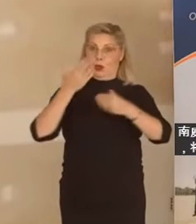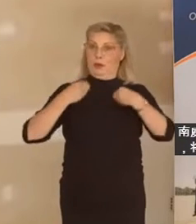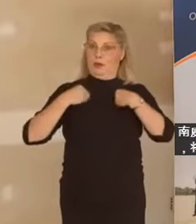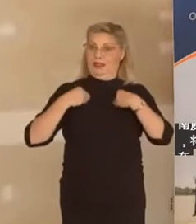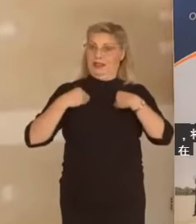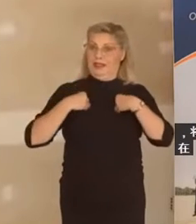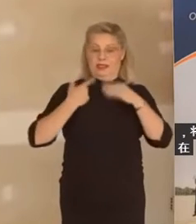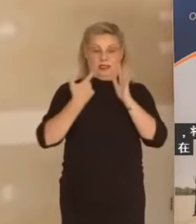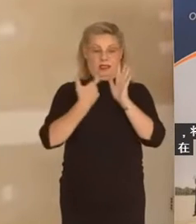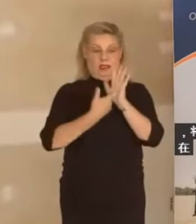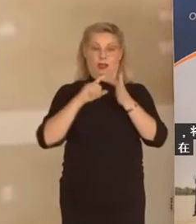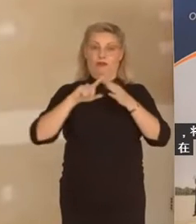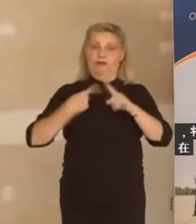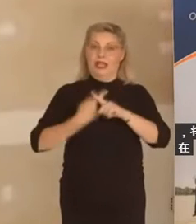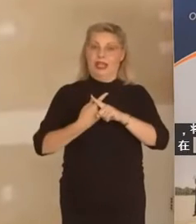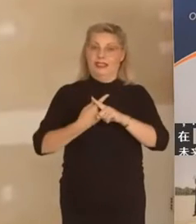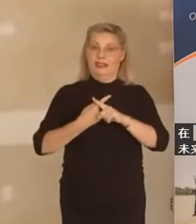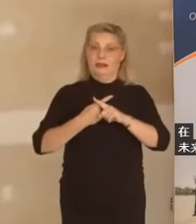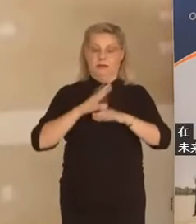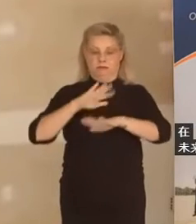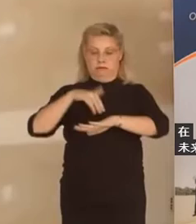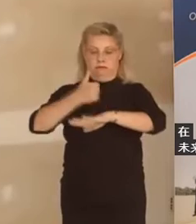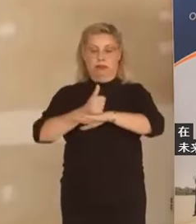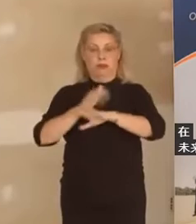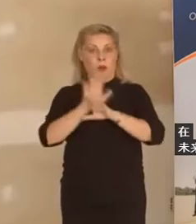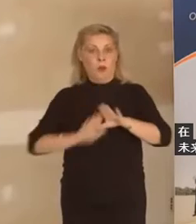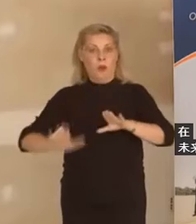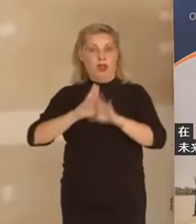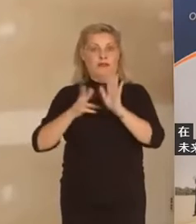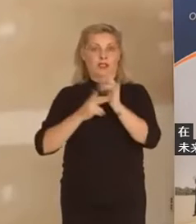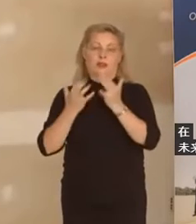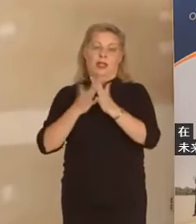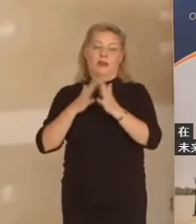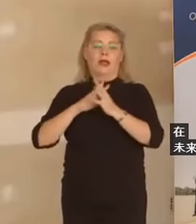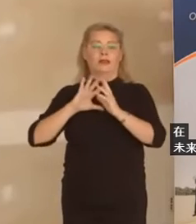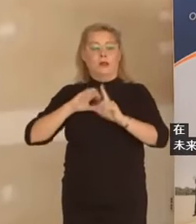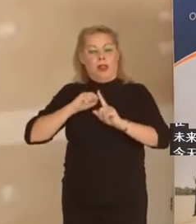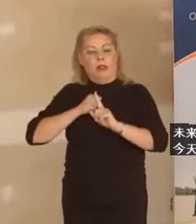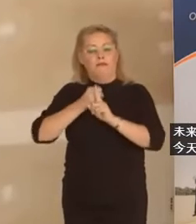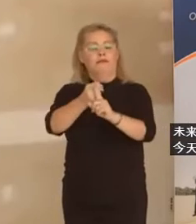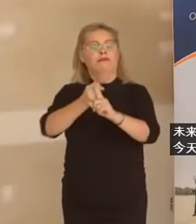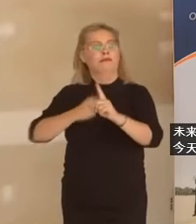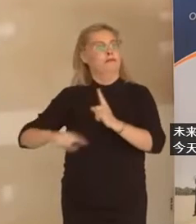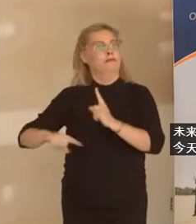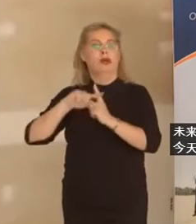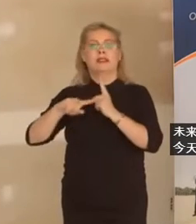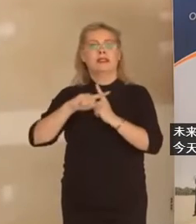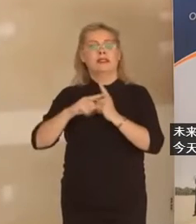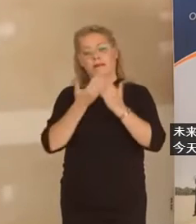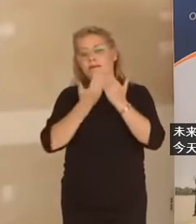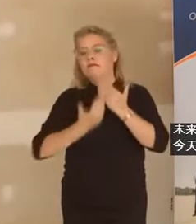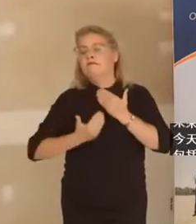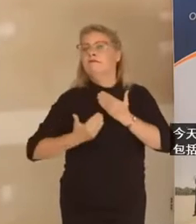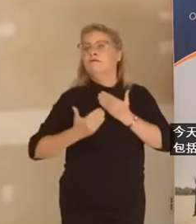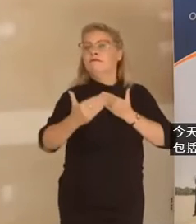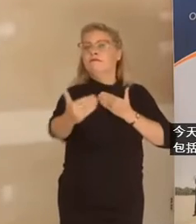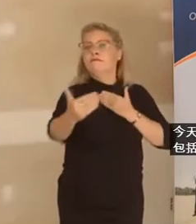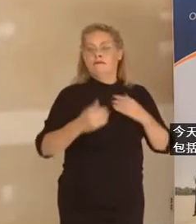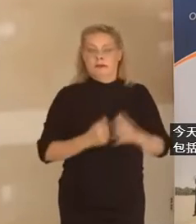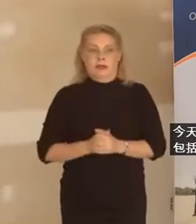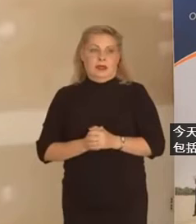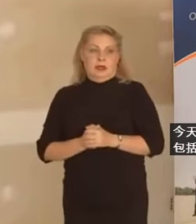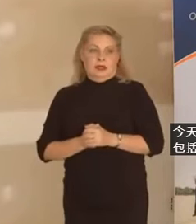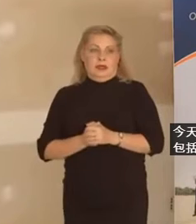drive opportunity and prosperity for the people of our state for decades to come. This investment today will also include